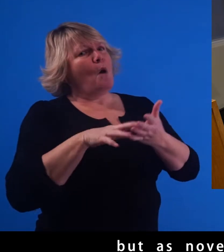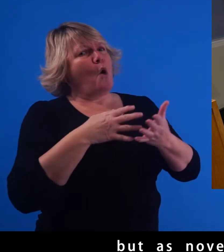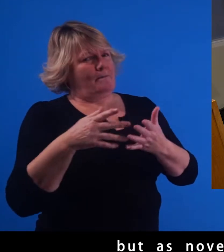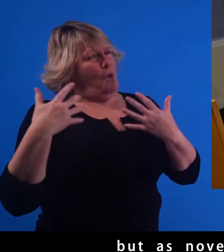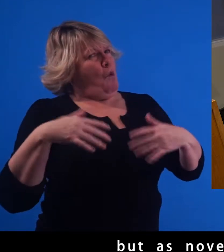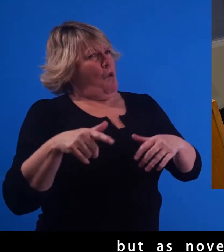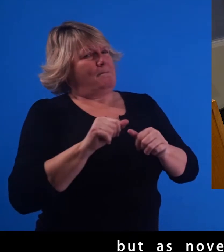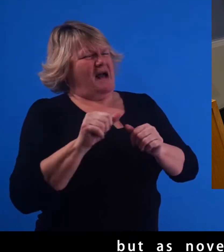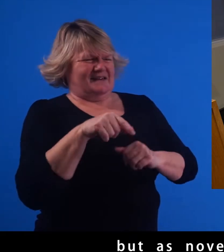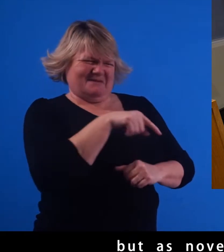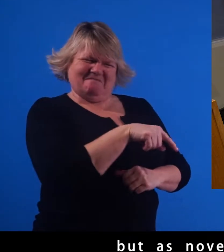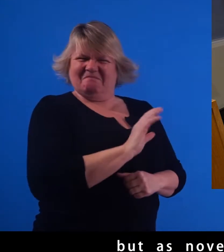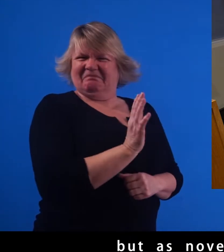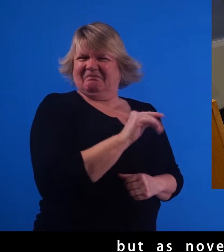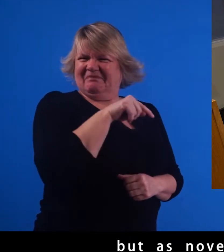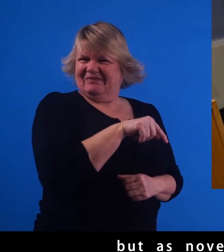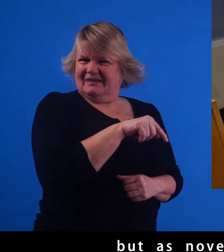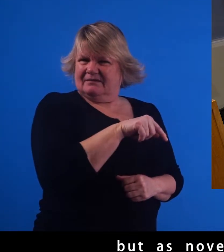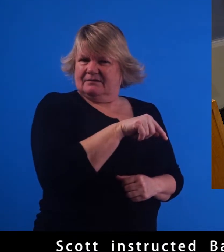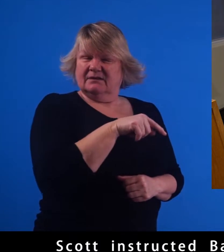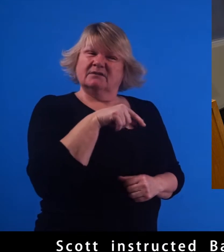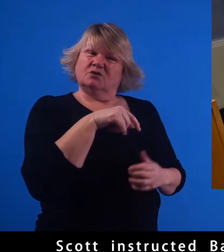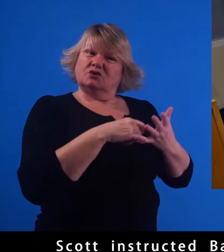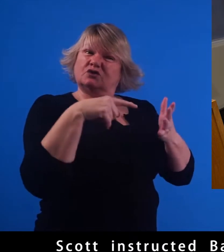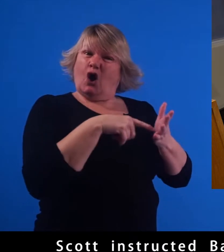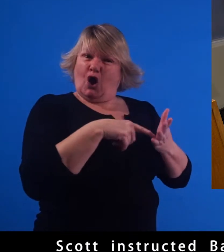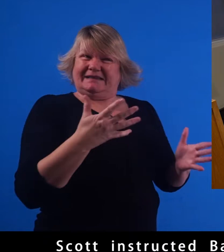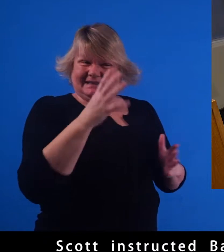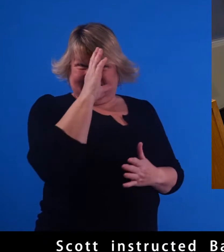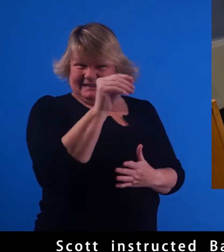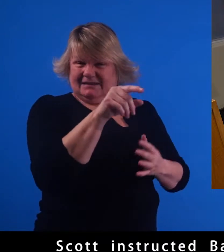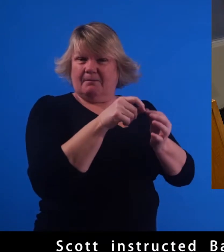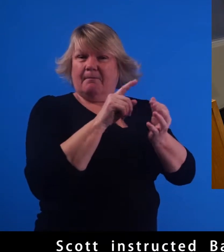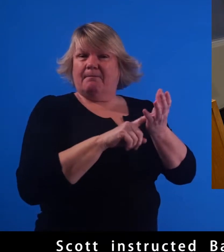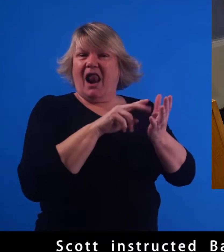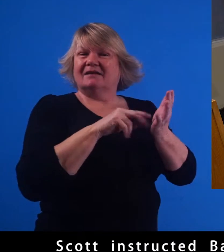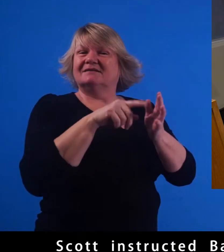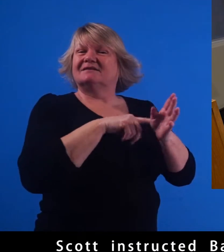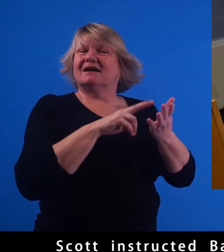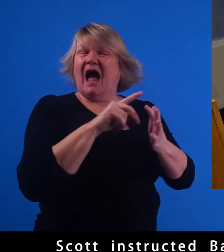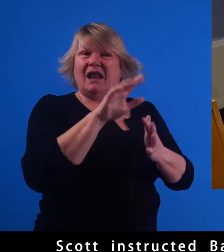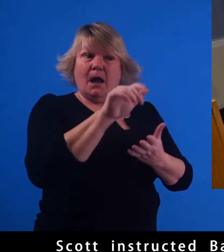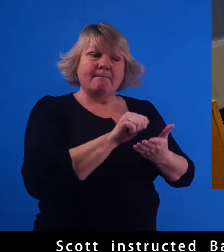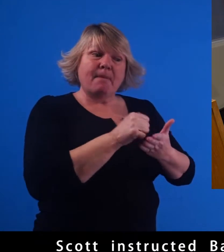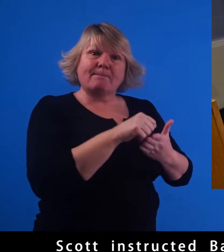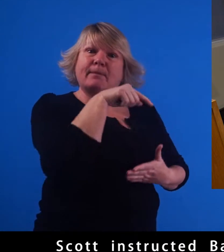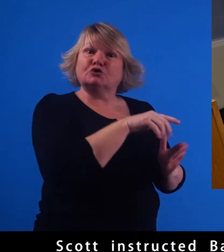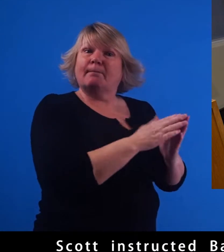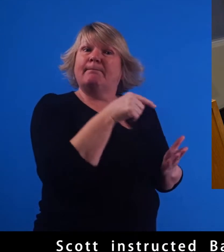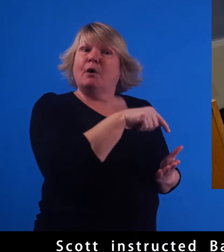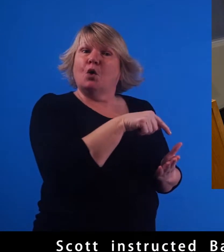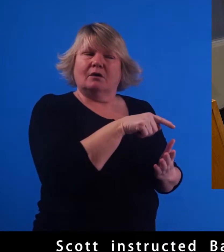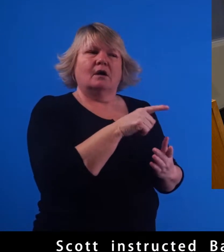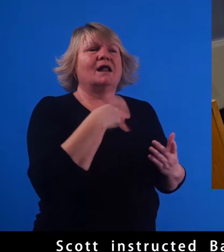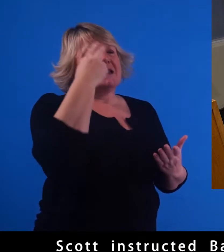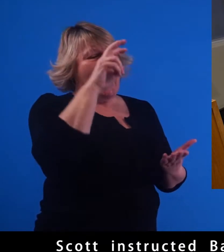considered vastly inferior to poetry, Scott instructed Ballantyne to publish them anonymously